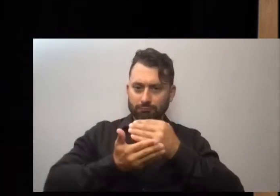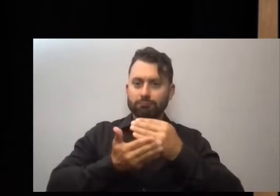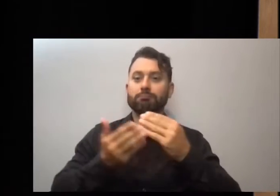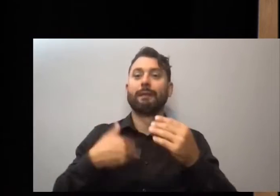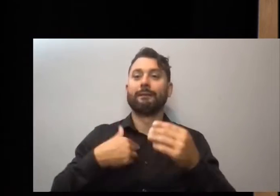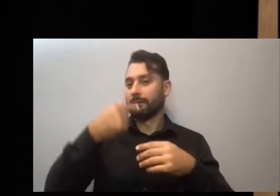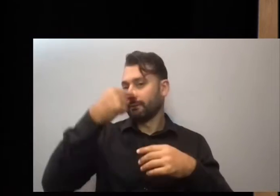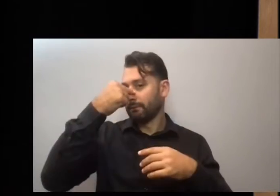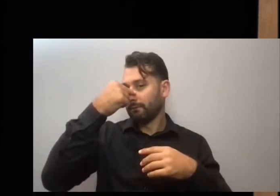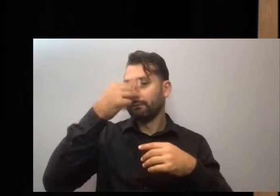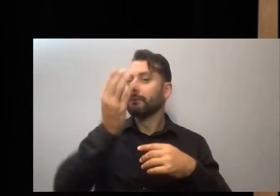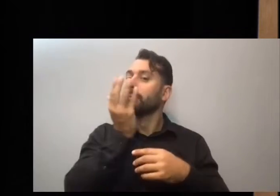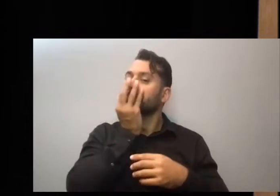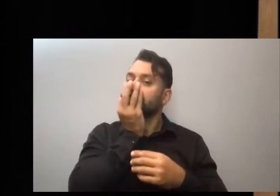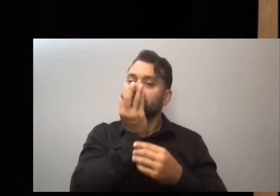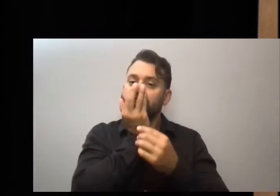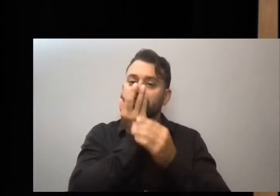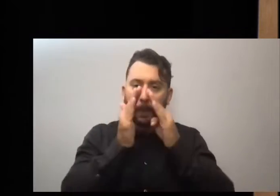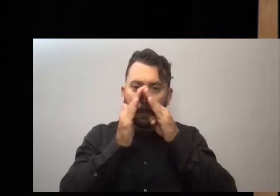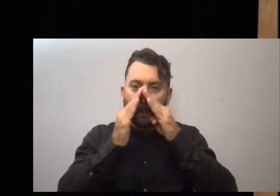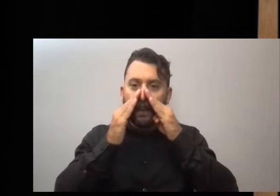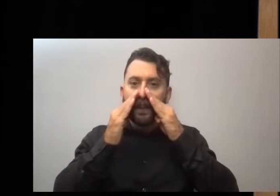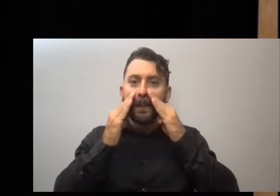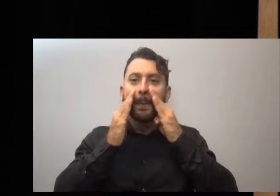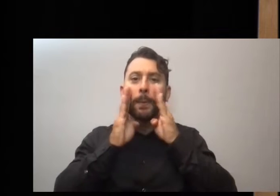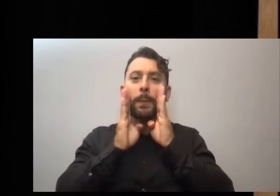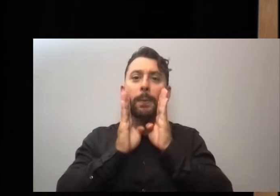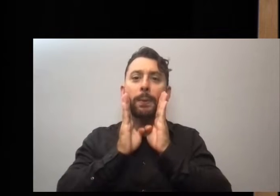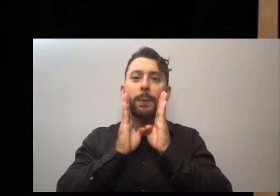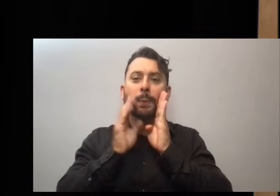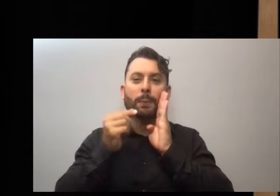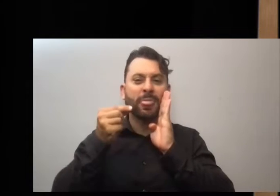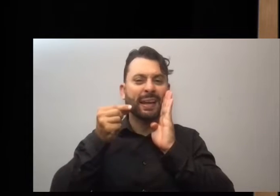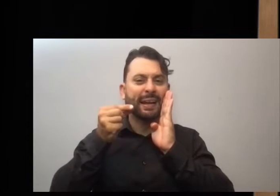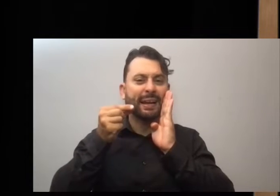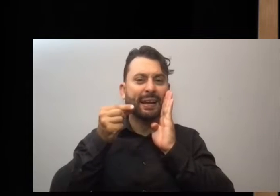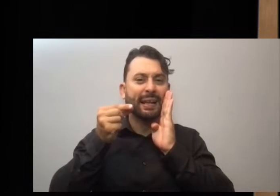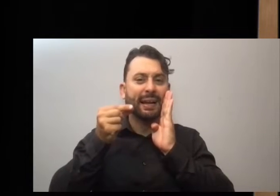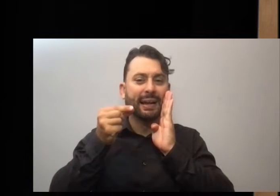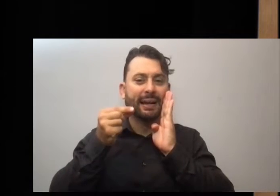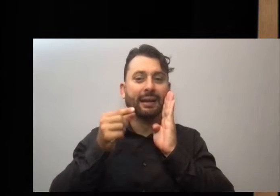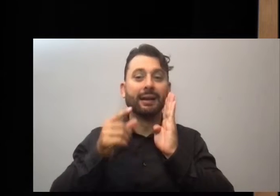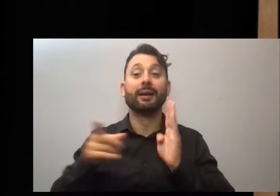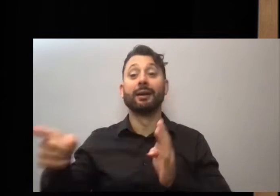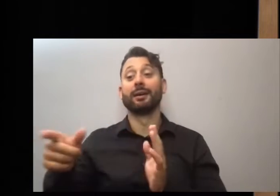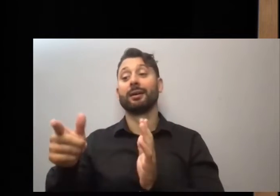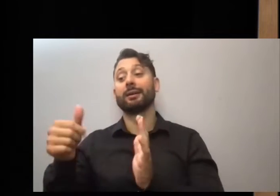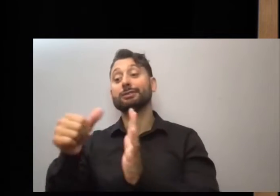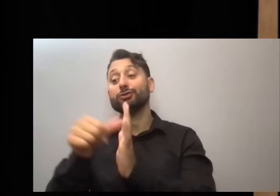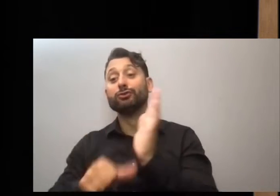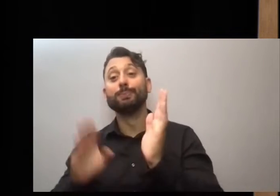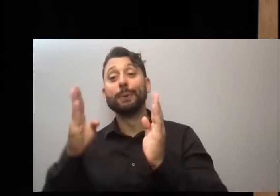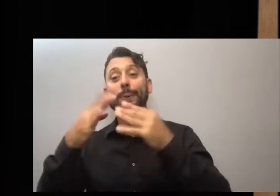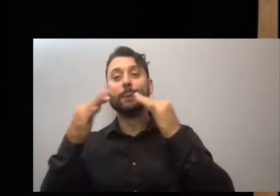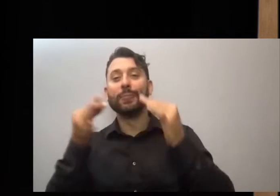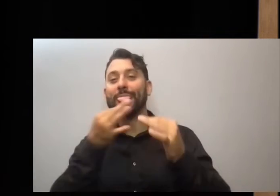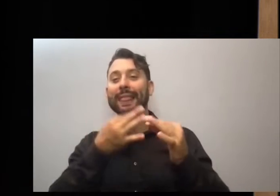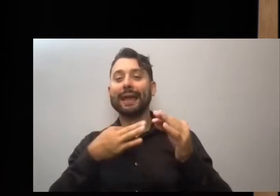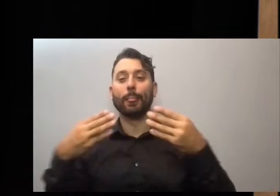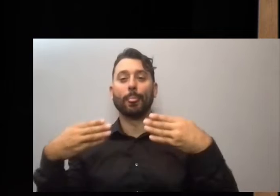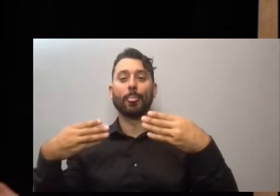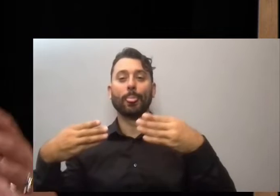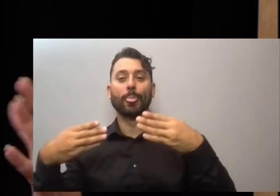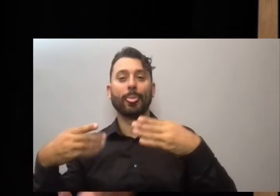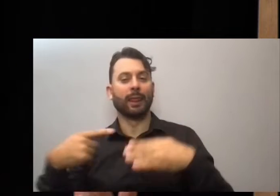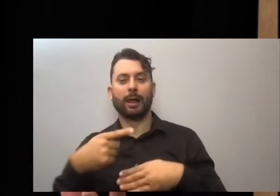face, and they're a little bit thicker than a surgical mask. And so those are really helpful too. The next one up,